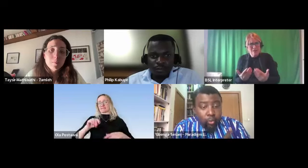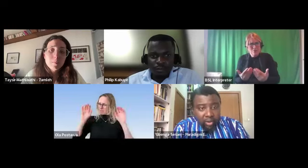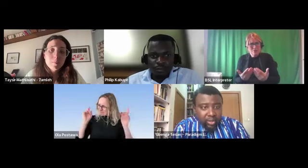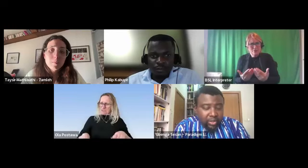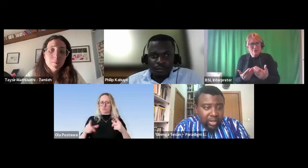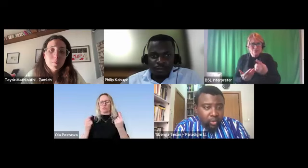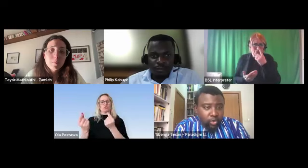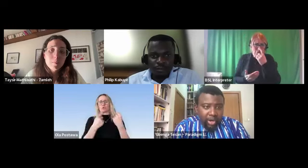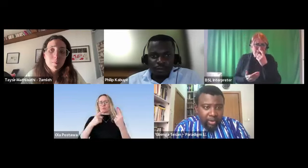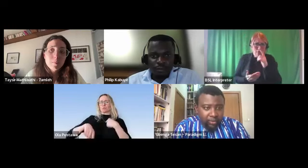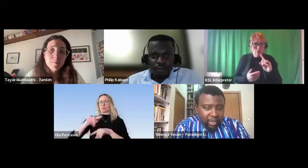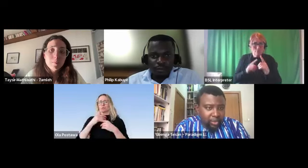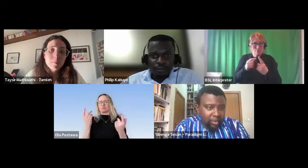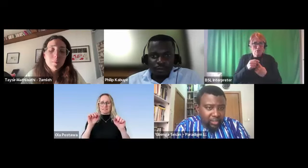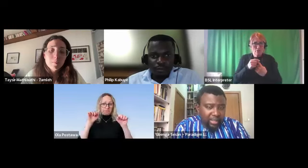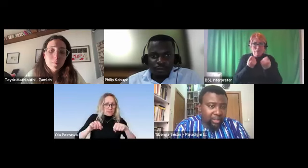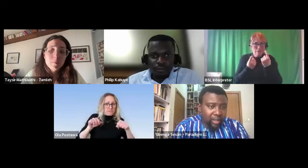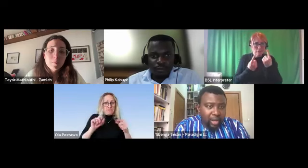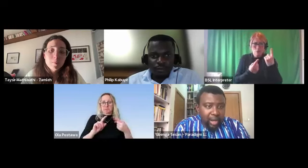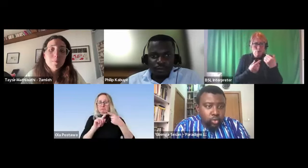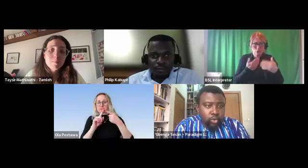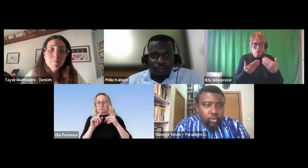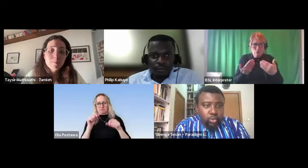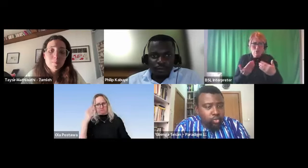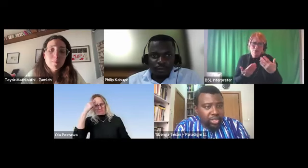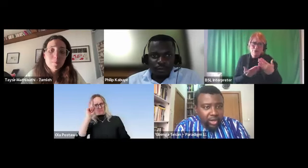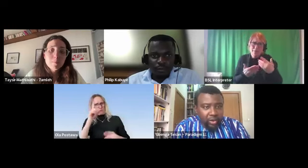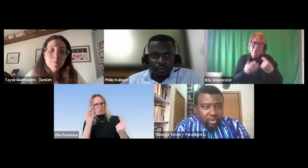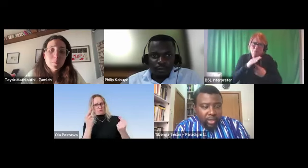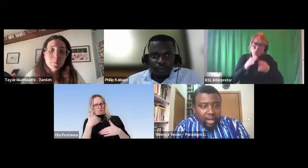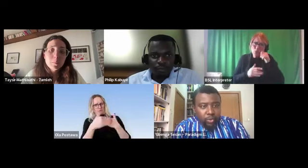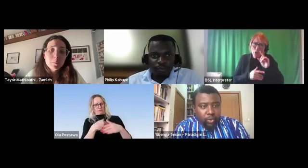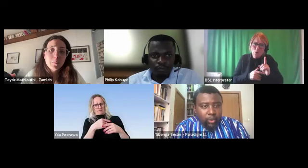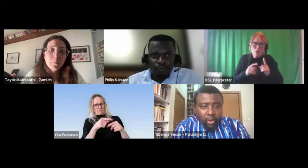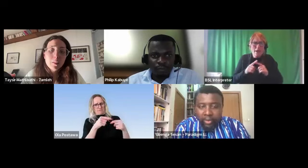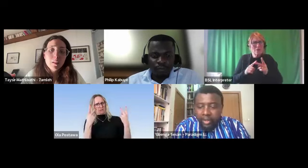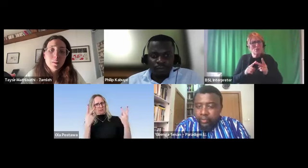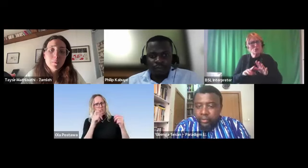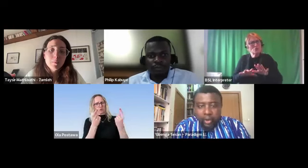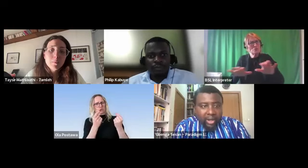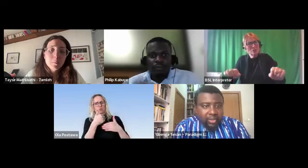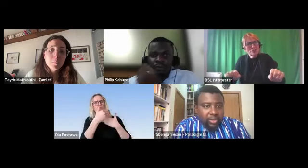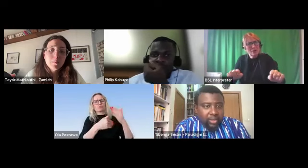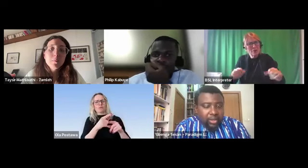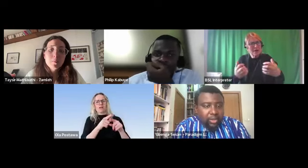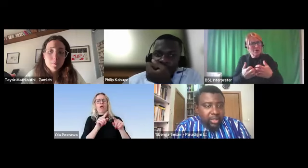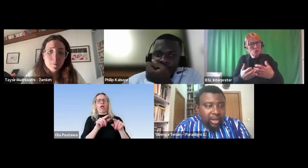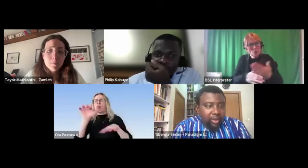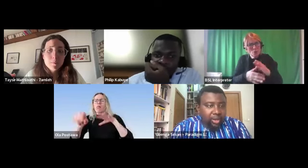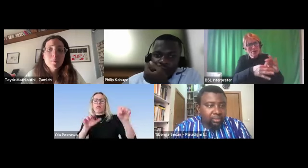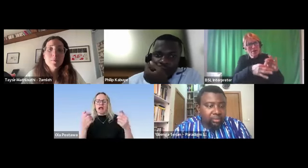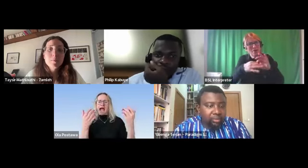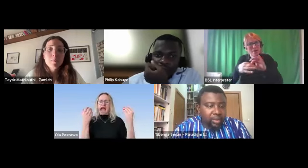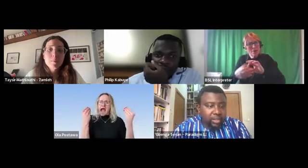be able to, one, understand what's going on, because context matters, and two, reach out across the aisle to work with other organizations that are